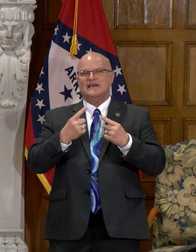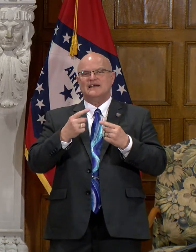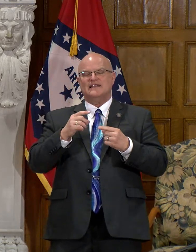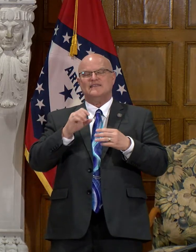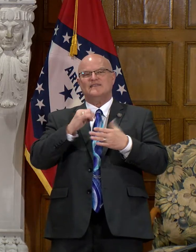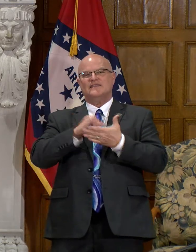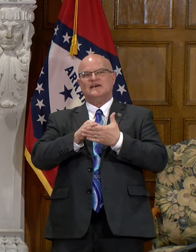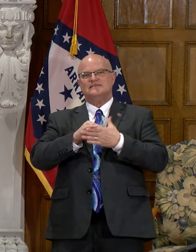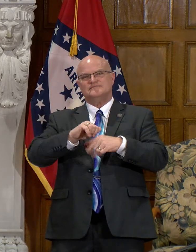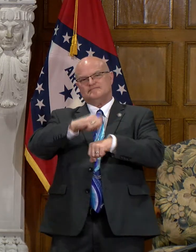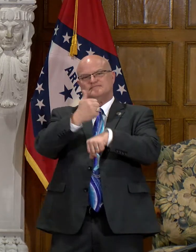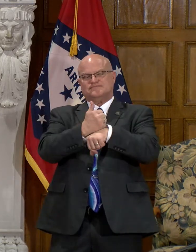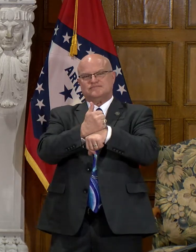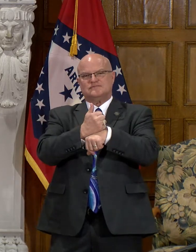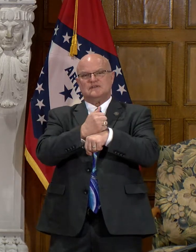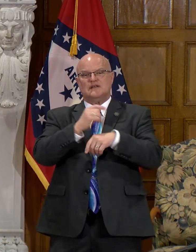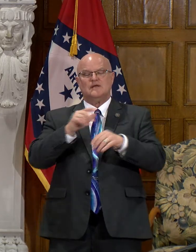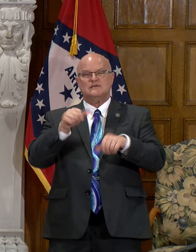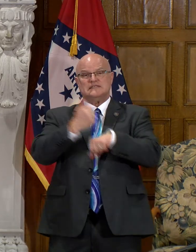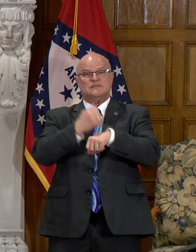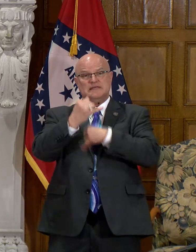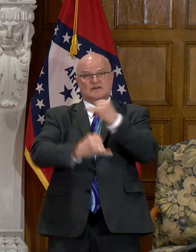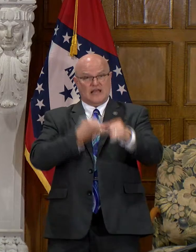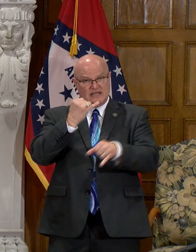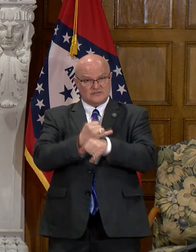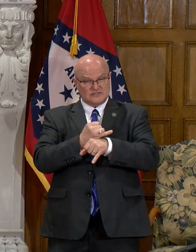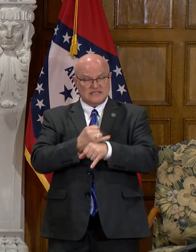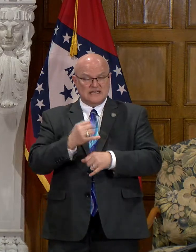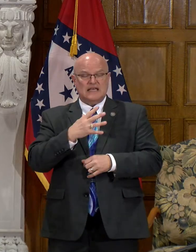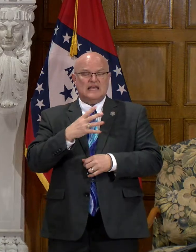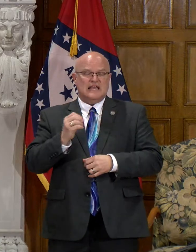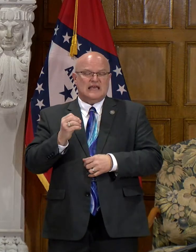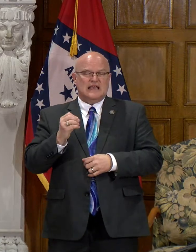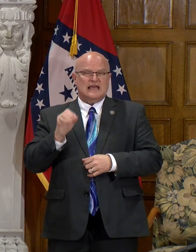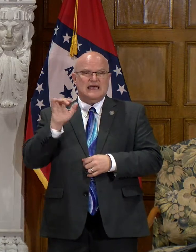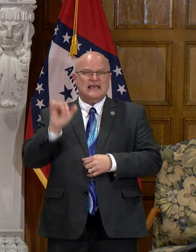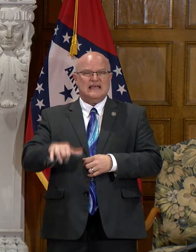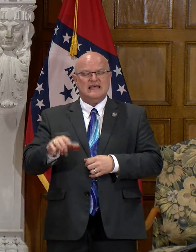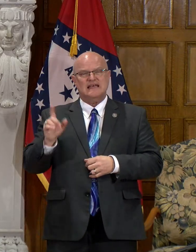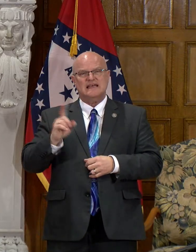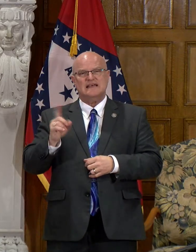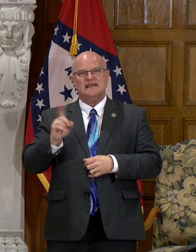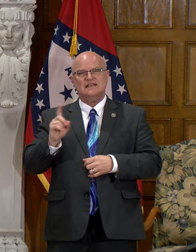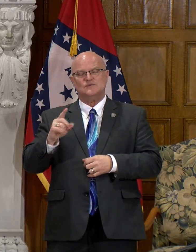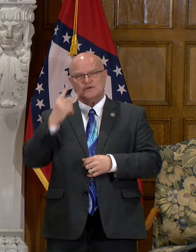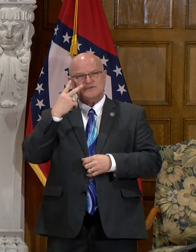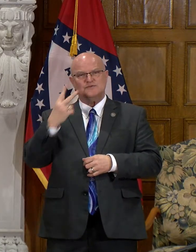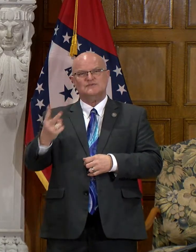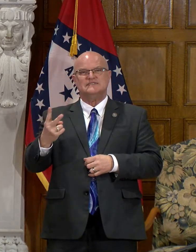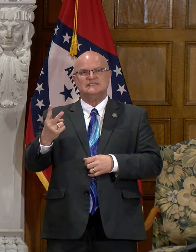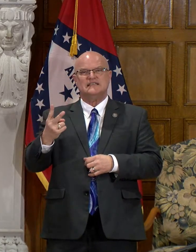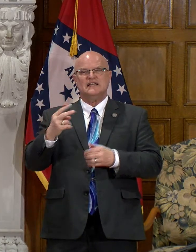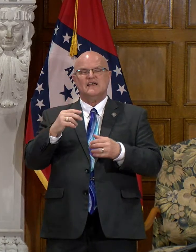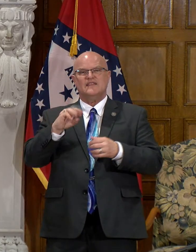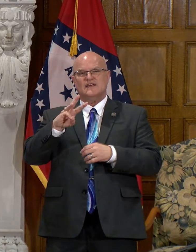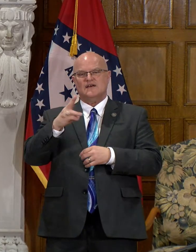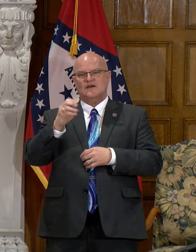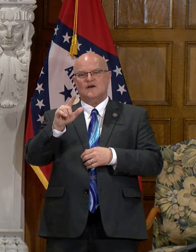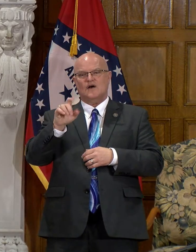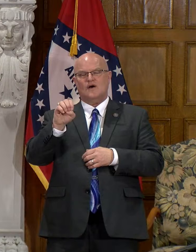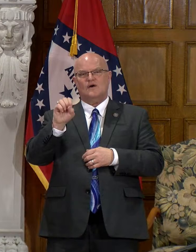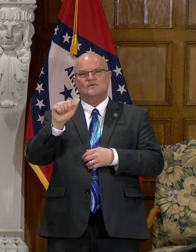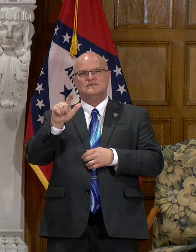been imposed internationally. And that's where you see the